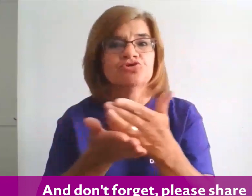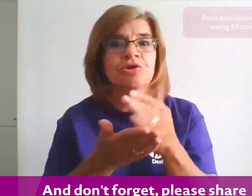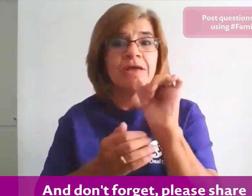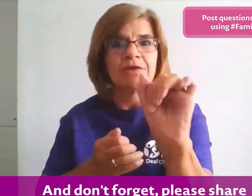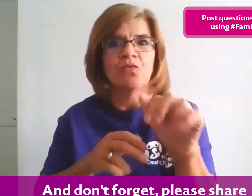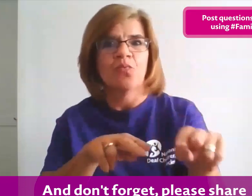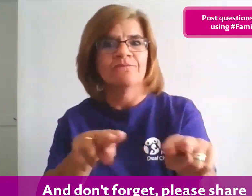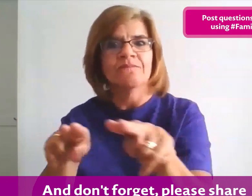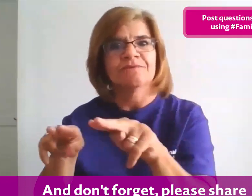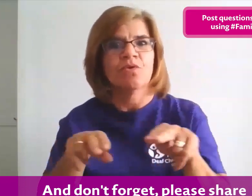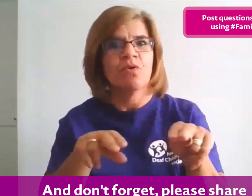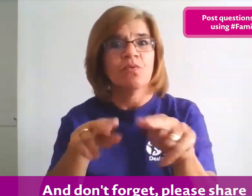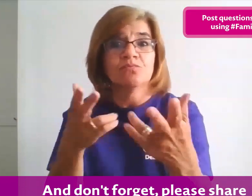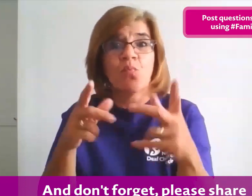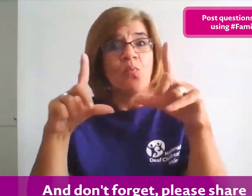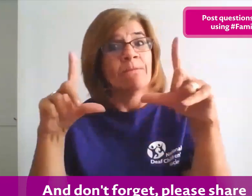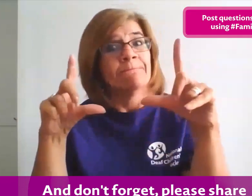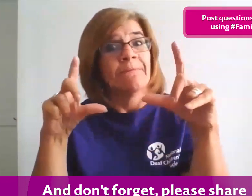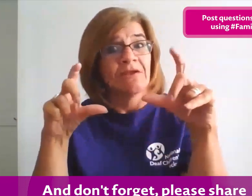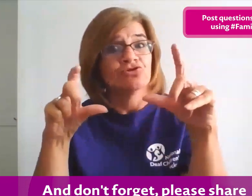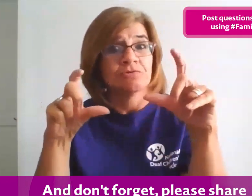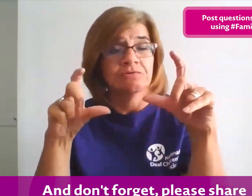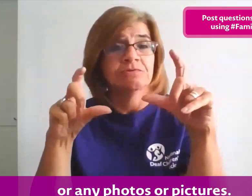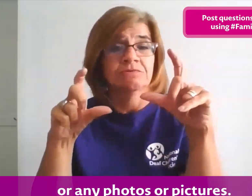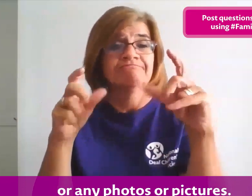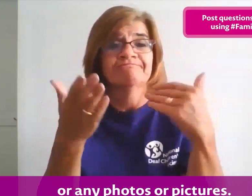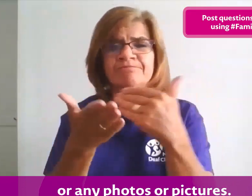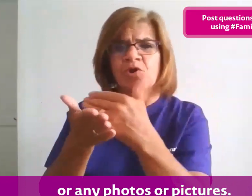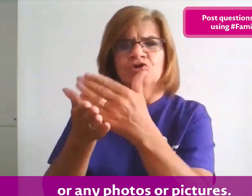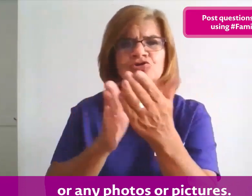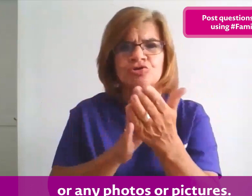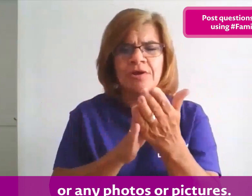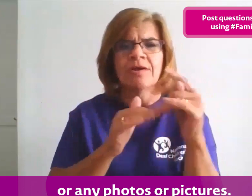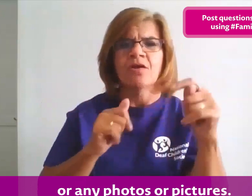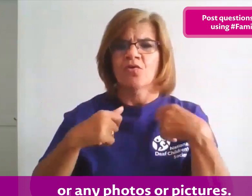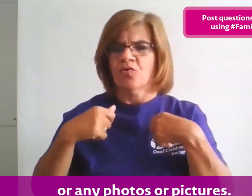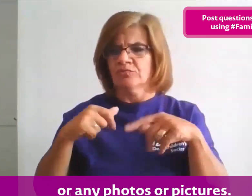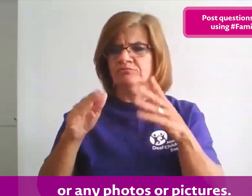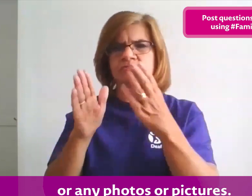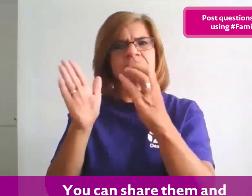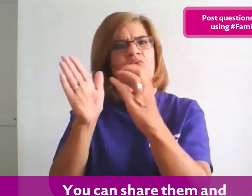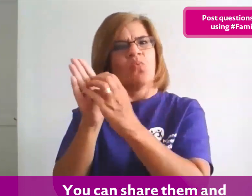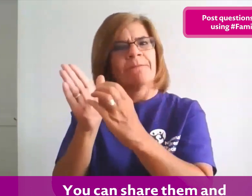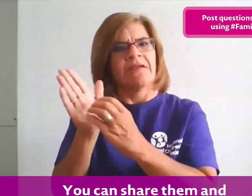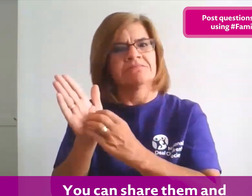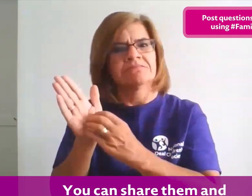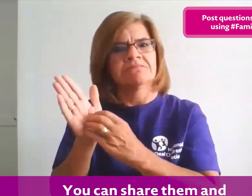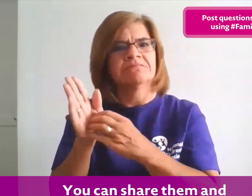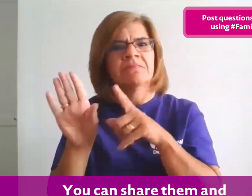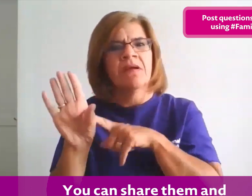And don't forget, please share any videos that you make or any photos or pictures. You can share them